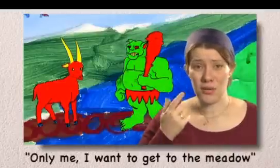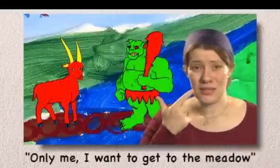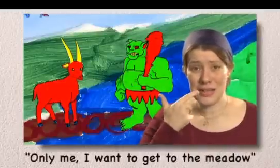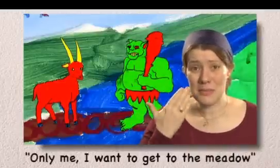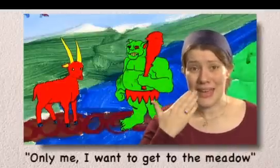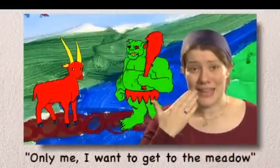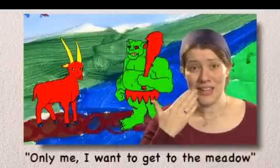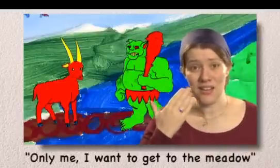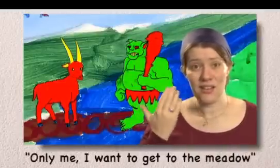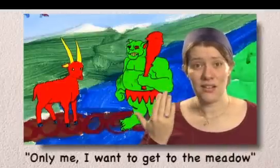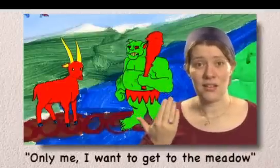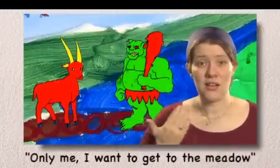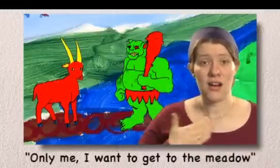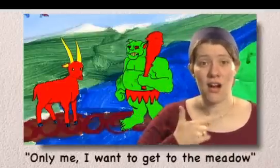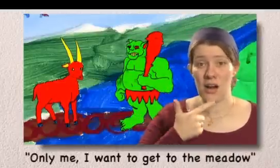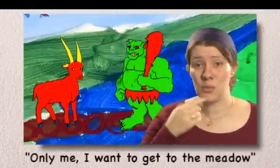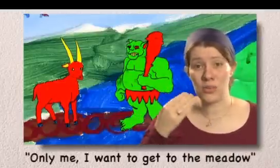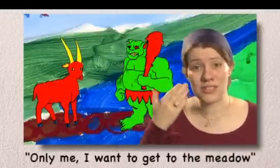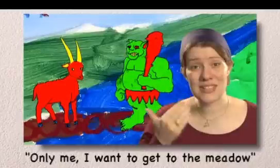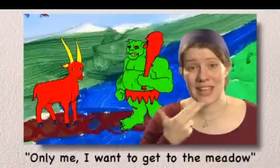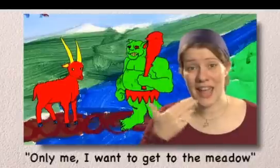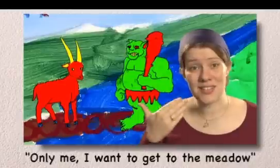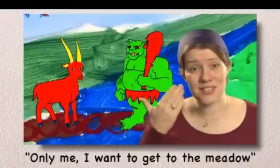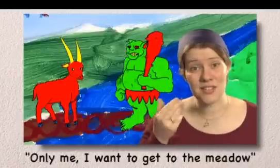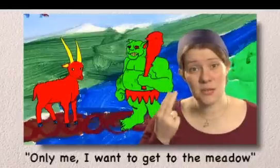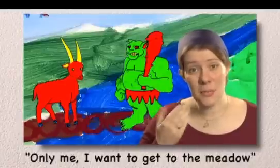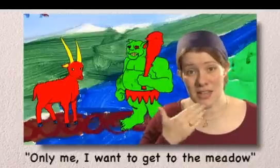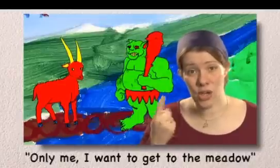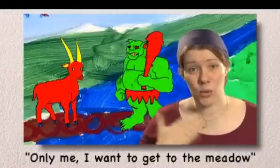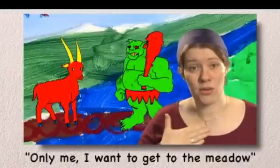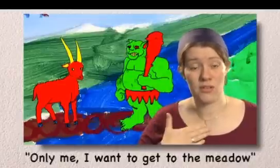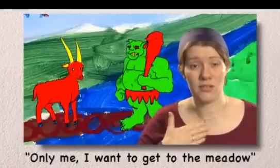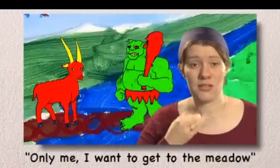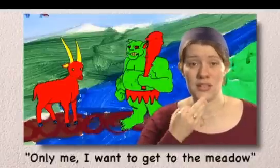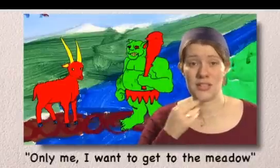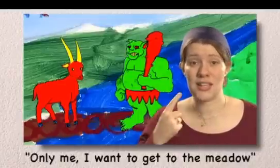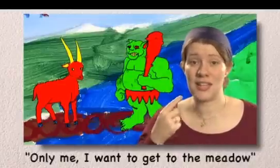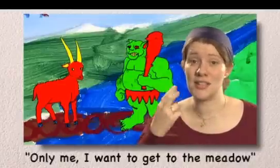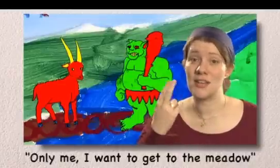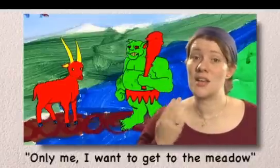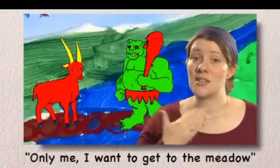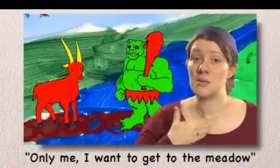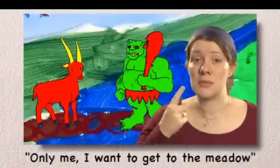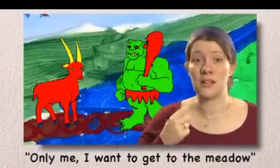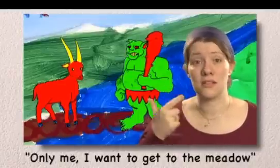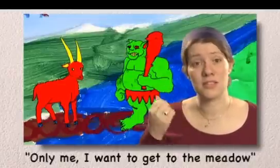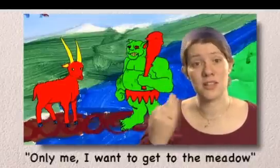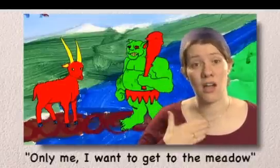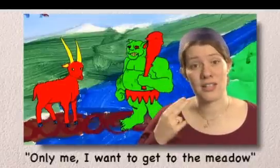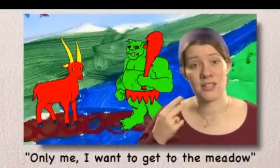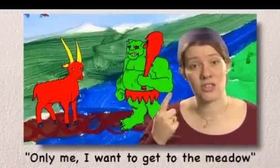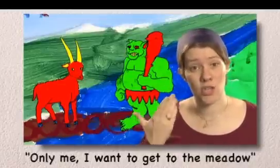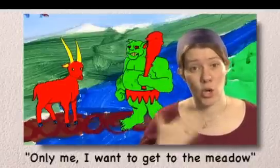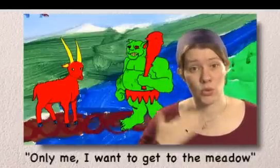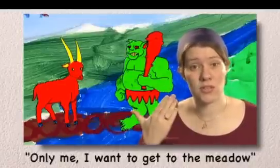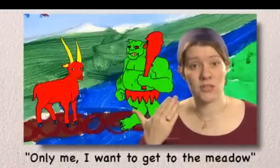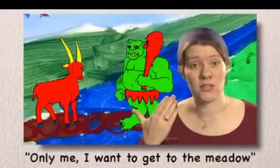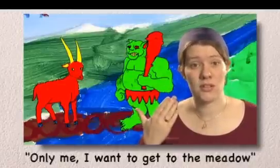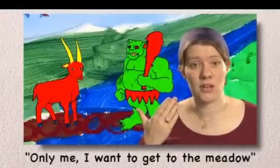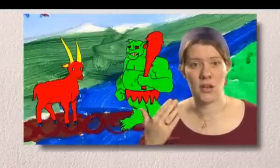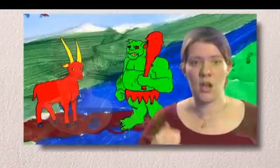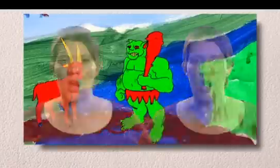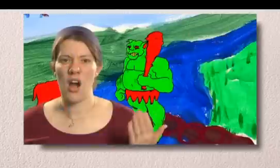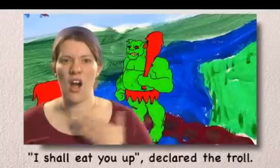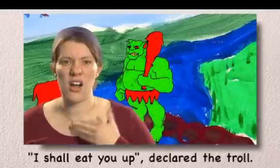Only me, I want to get to the meadow, said the middle-sized goat.